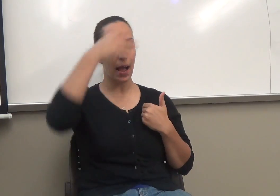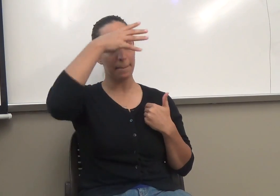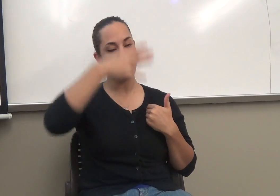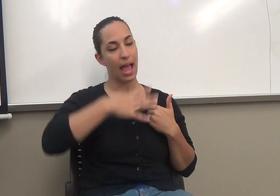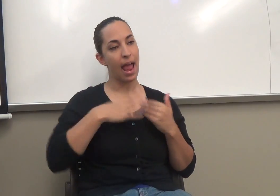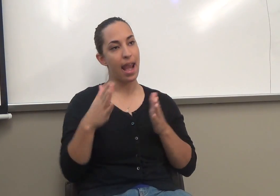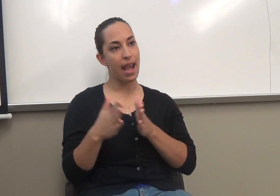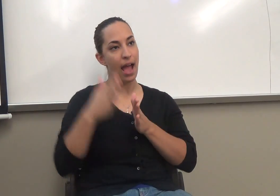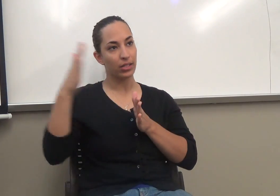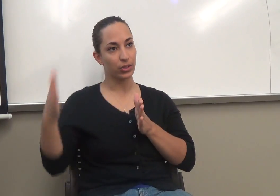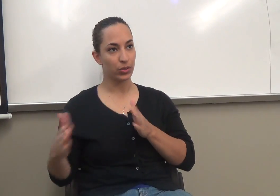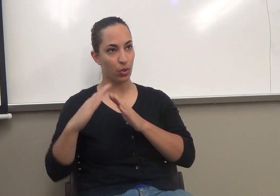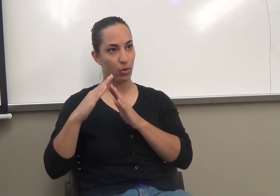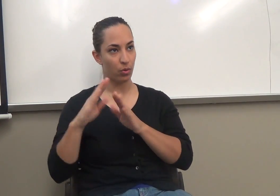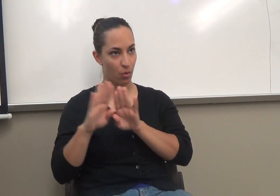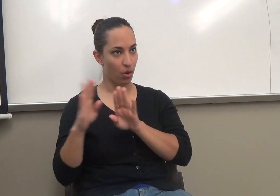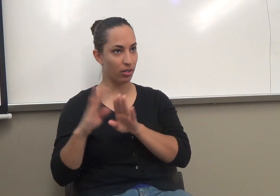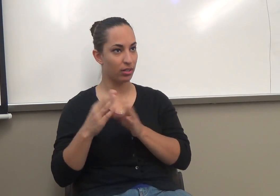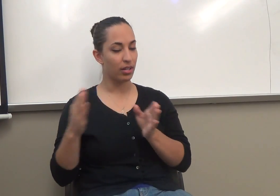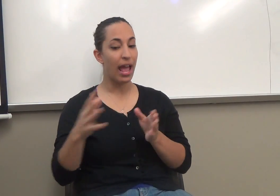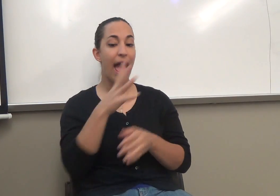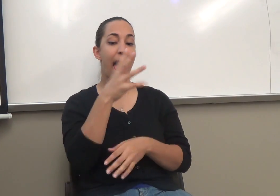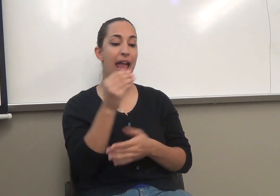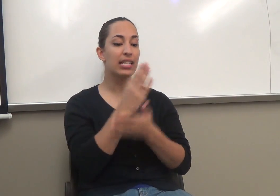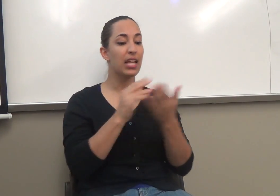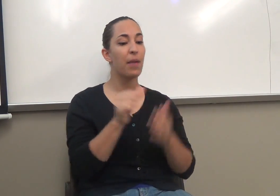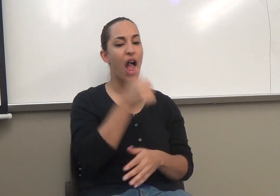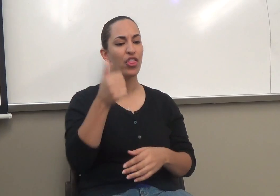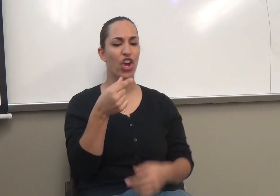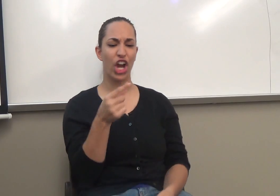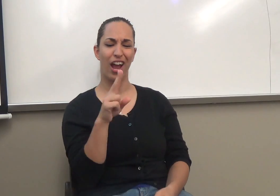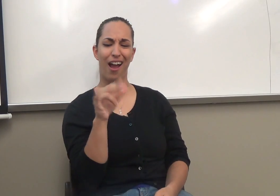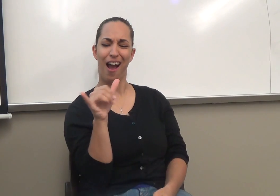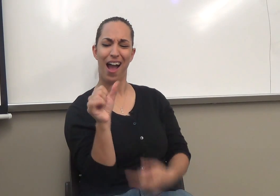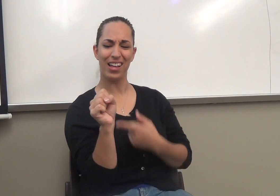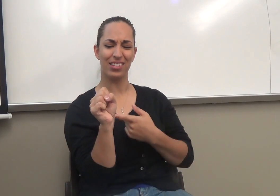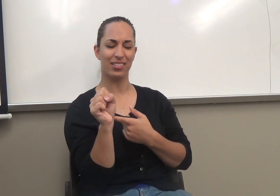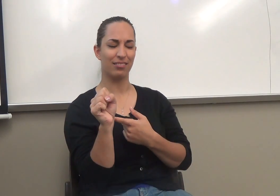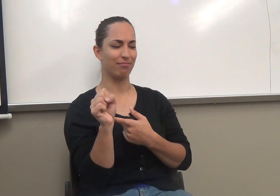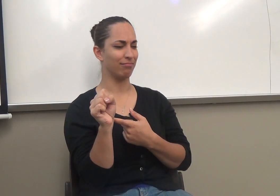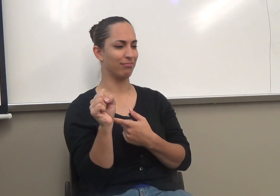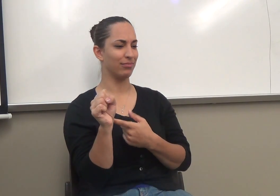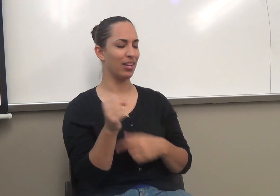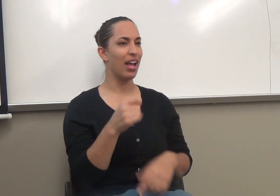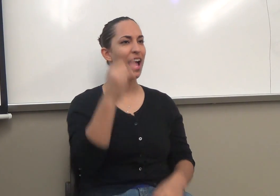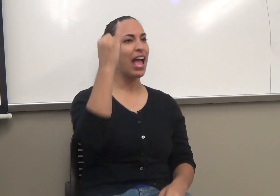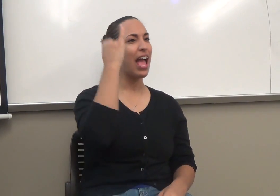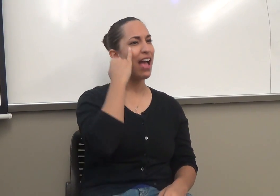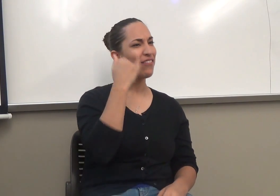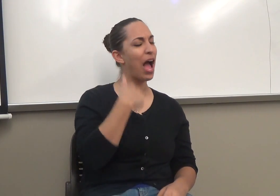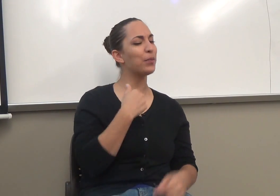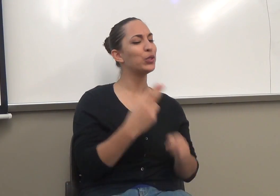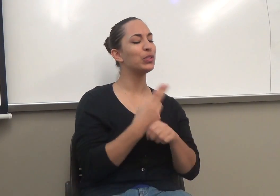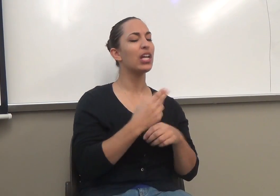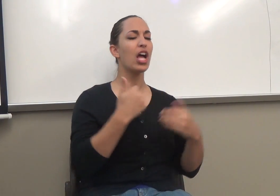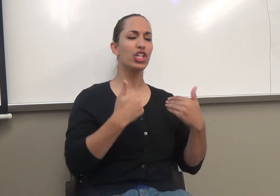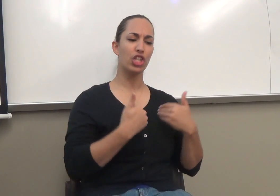some other guys, you're gonna get to the point where you say, wait a minute, if I'm using young man or young boy here,